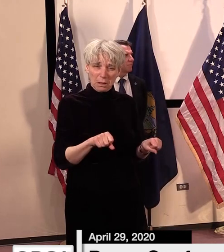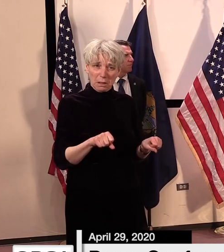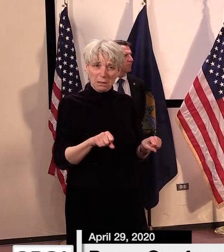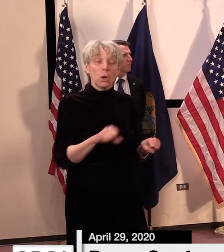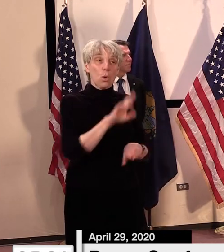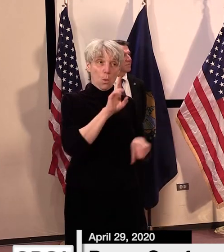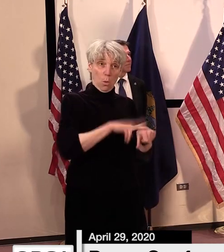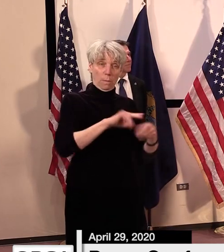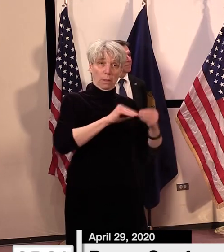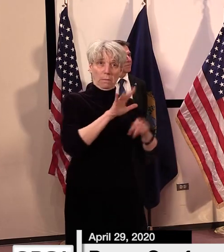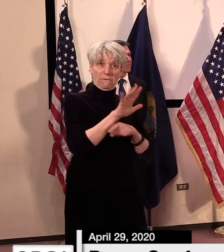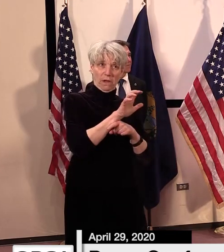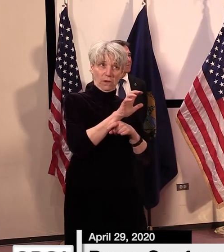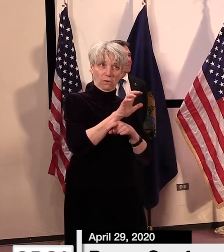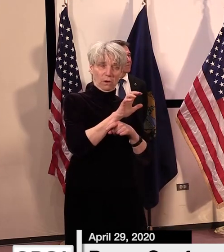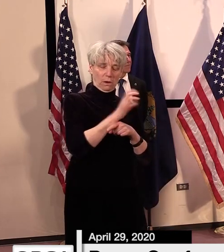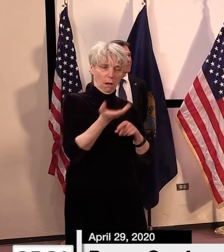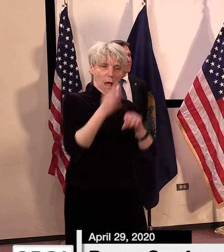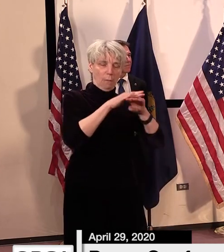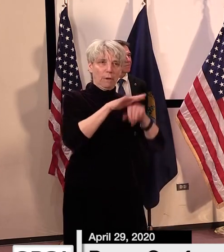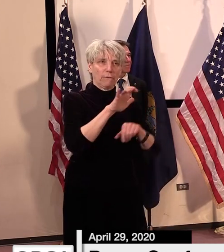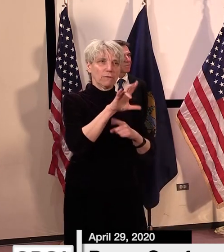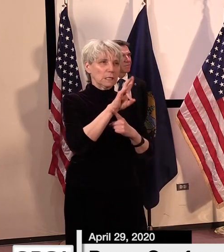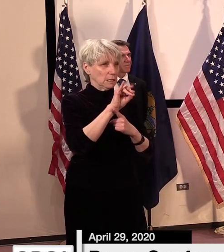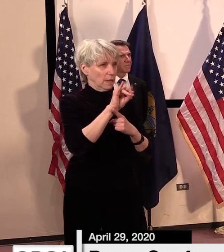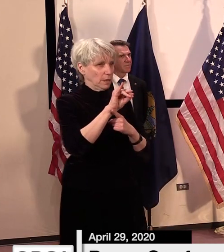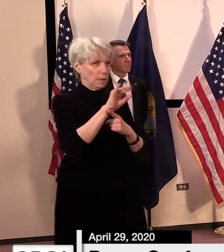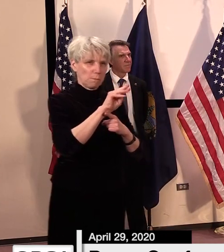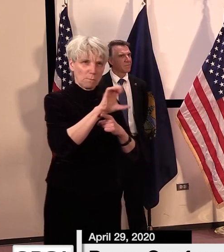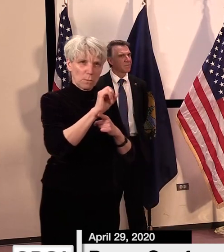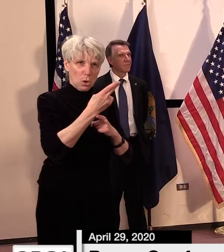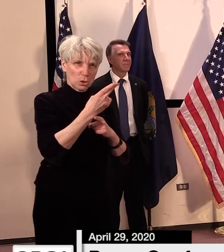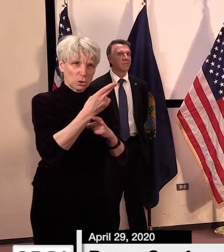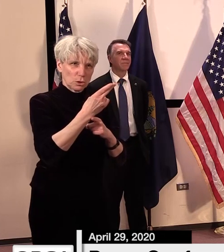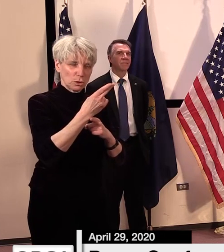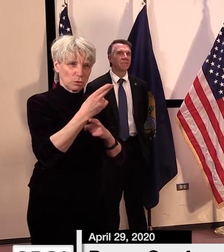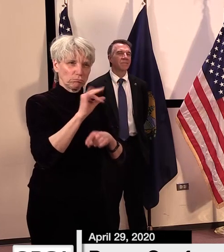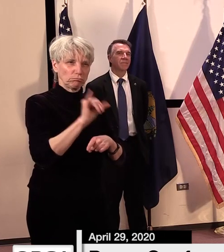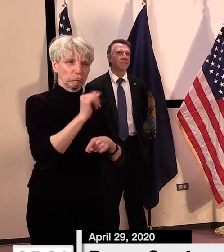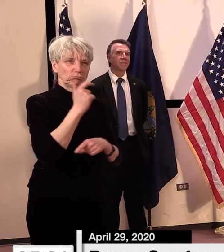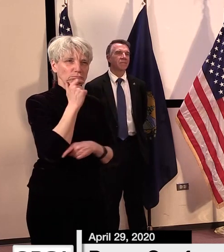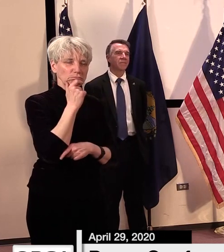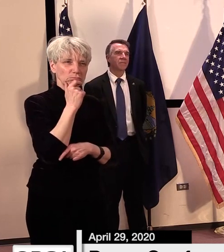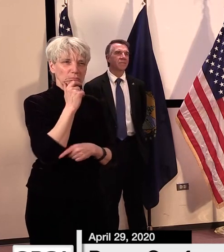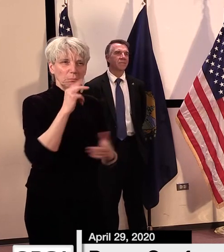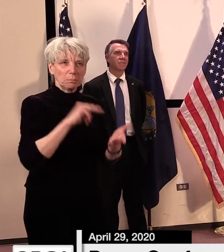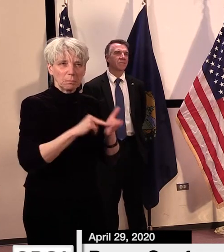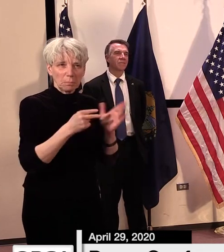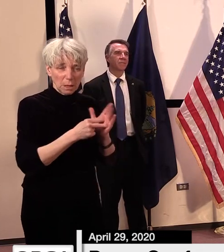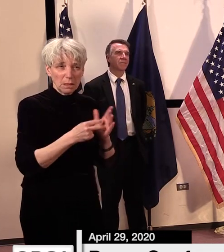given that number of COVID-19 deaths in March was significantly less than 70, something more like the mid-30s?